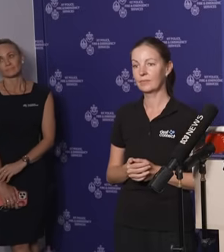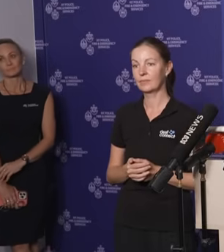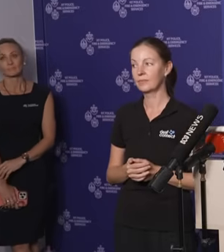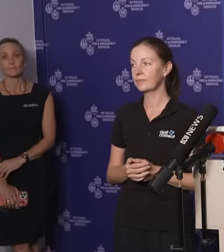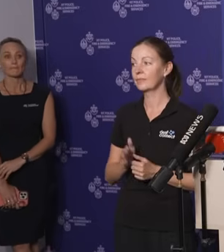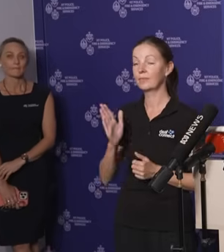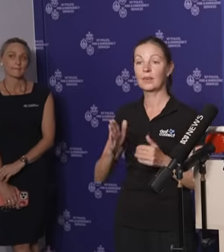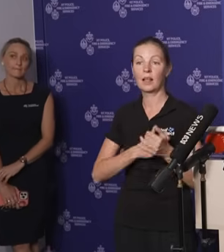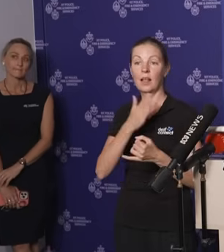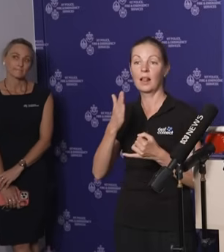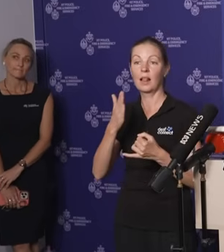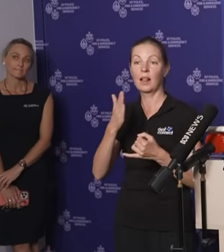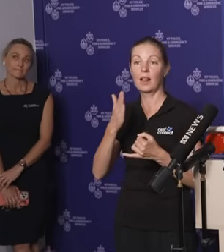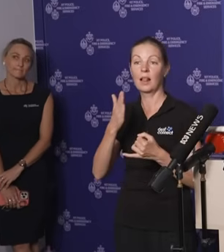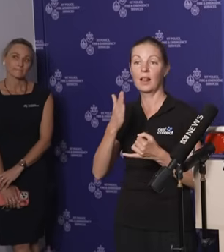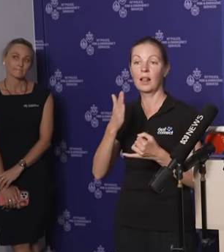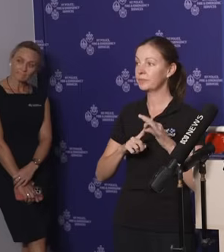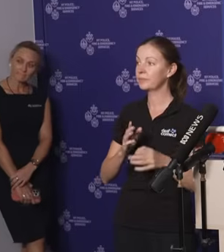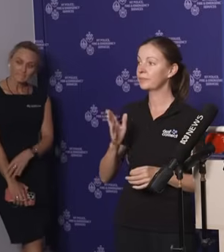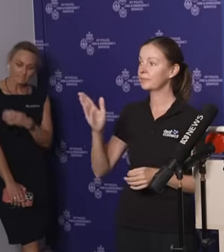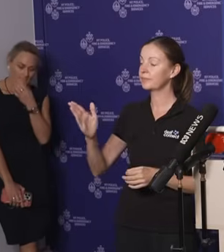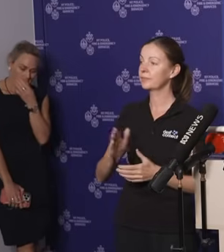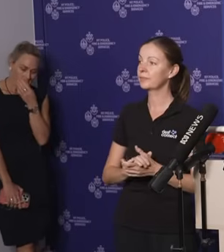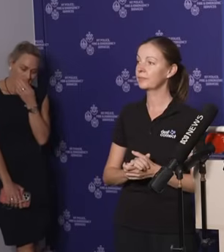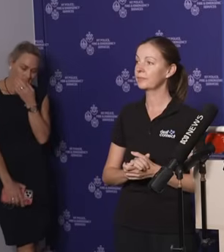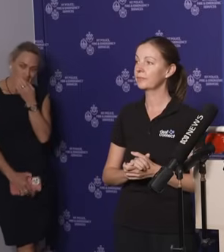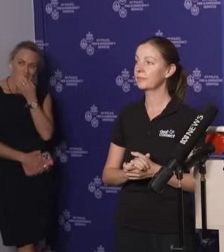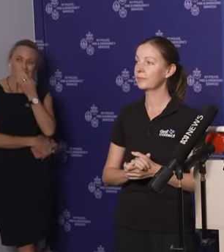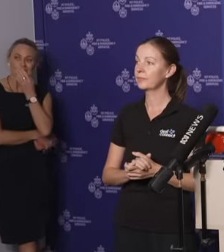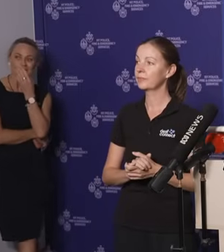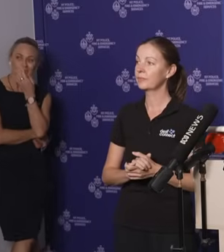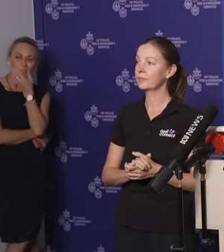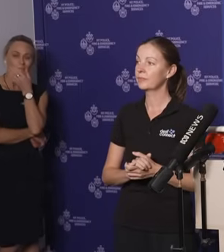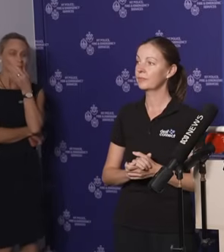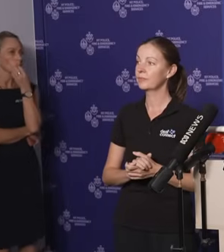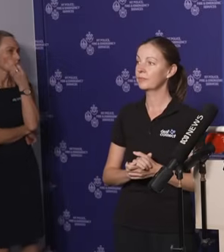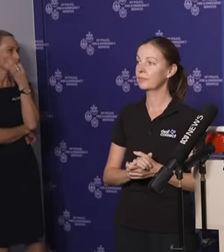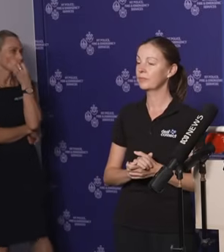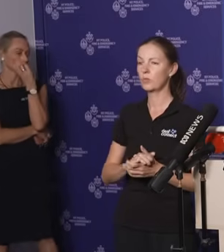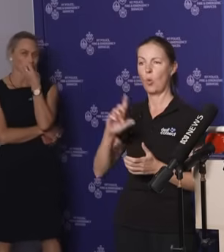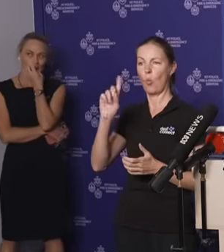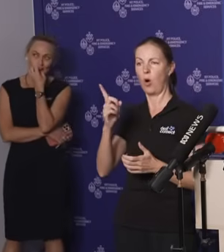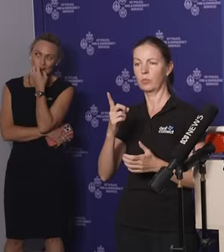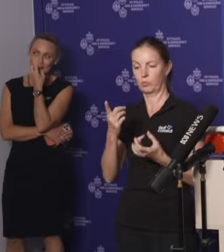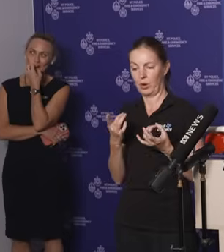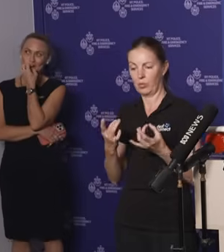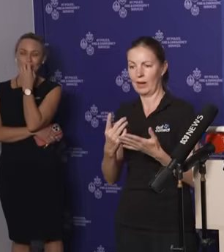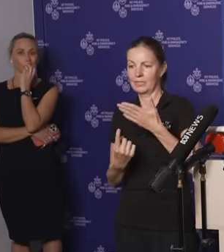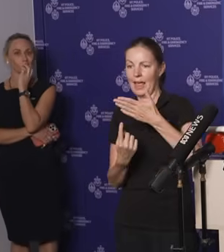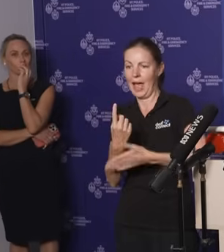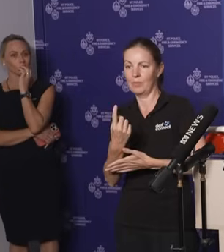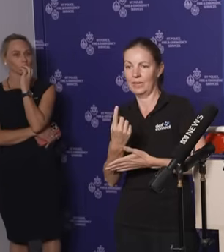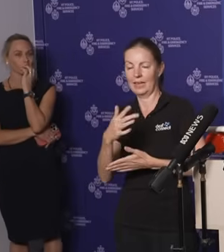Last question. Wayne, what kind of preparation is happening in places like Dundee Beach, which, like the Tiwi Islands, doesn't have